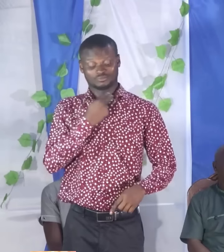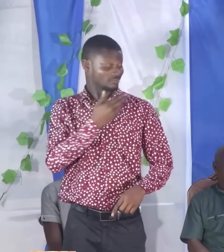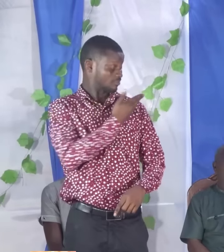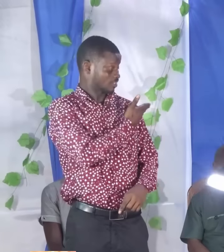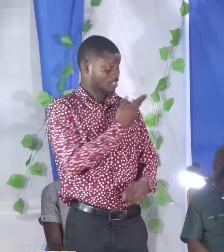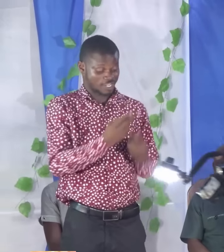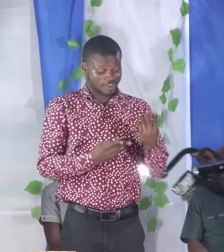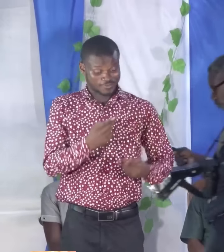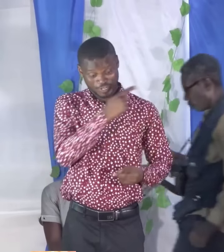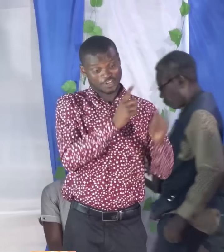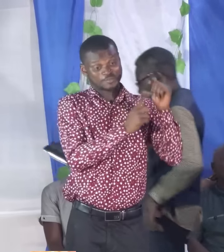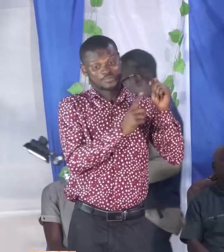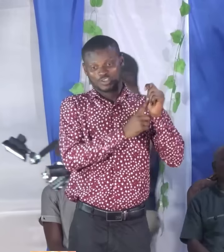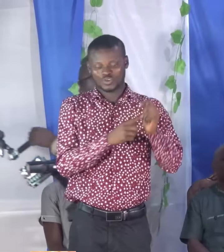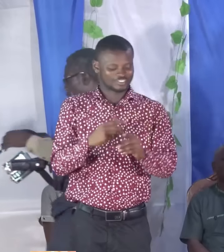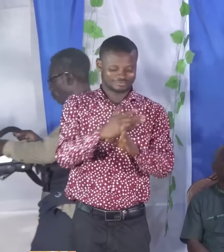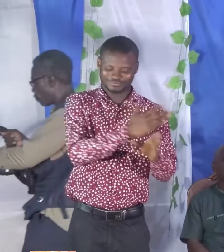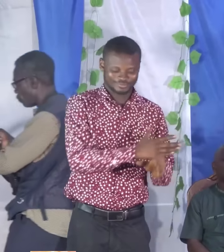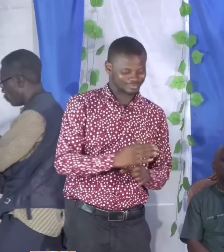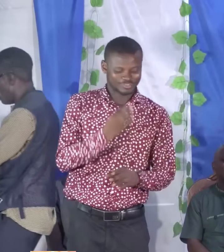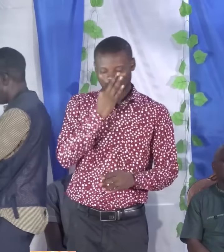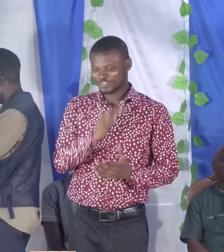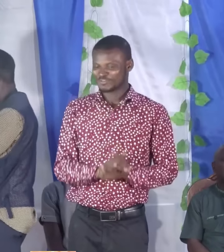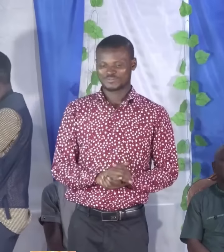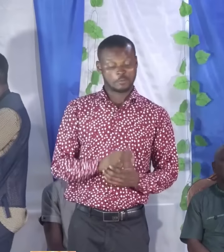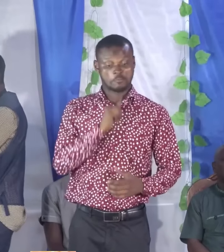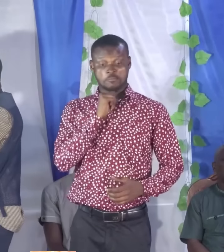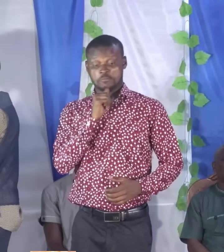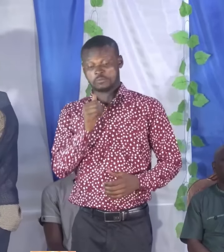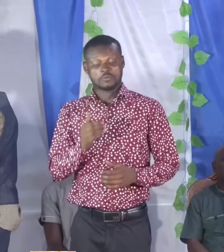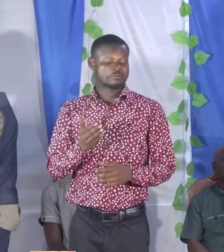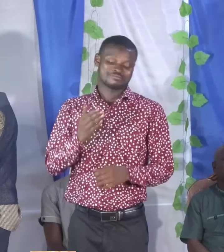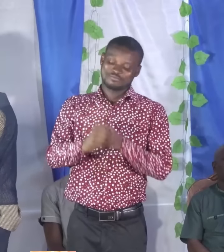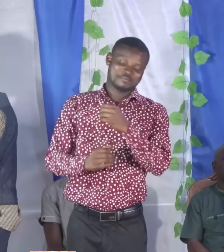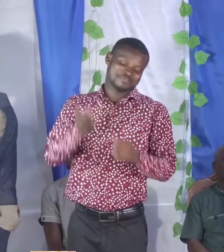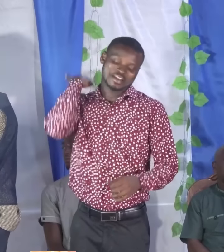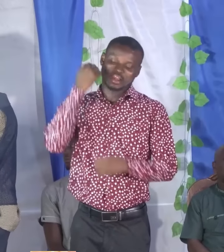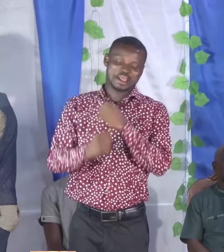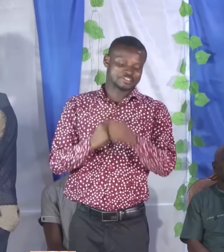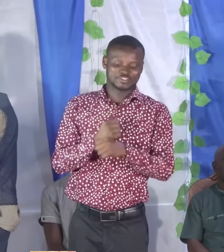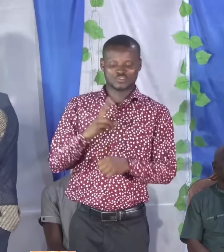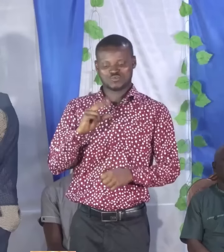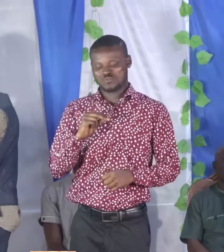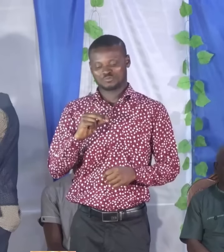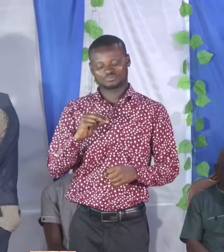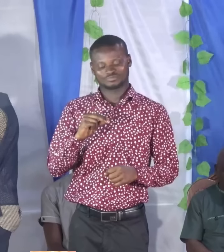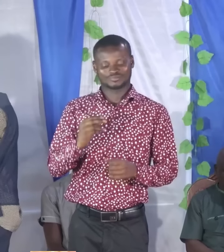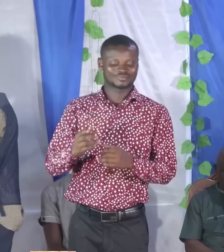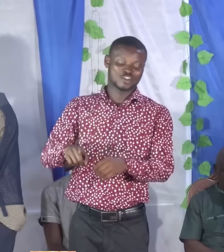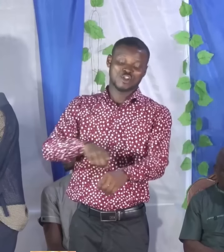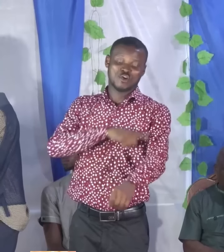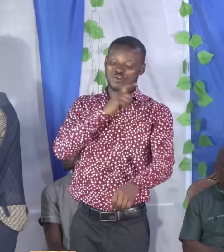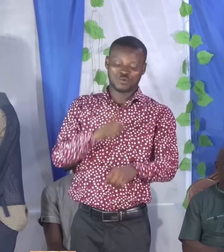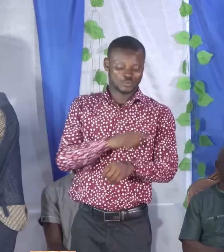yare dadada me ye no dadada enye asore fo collection asam kakra bi anya me de ba me